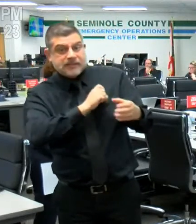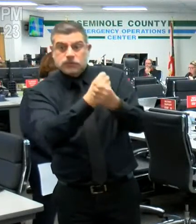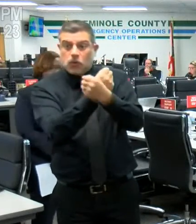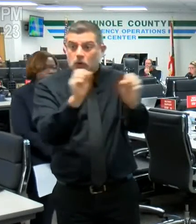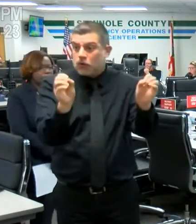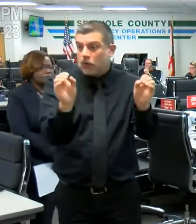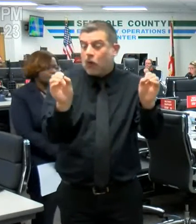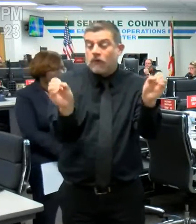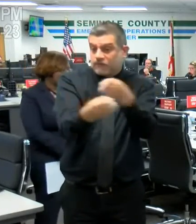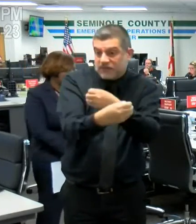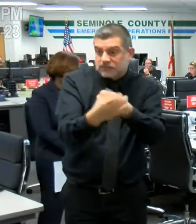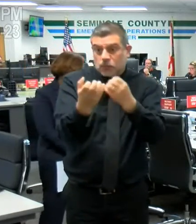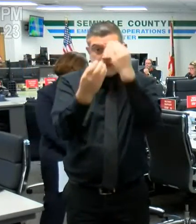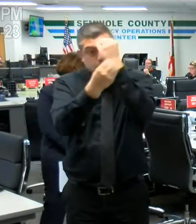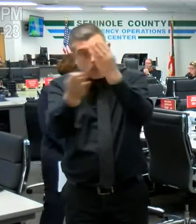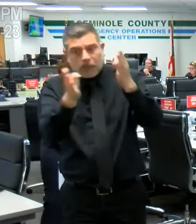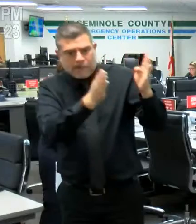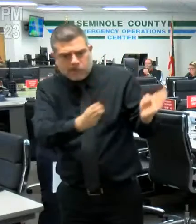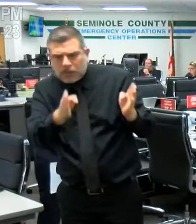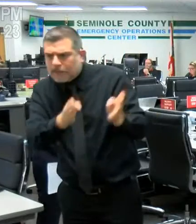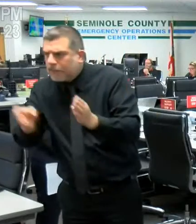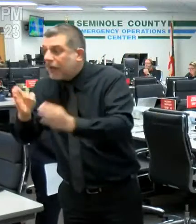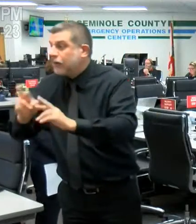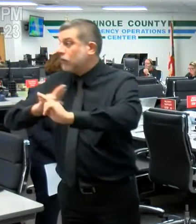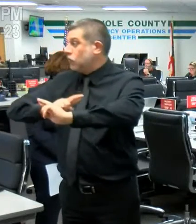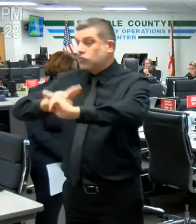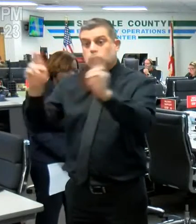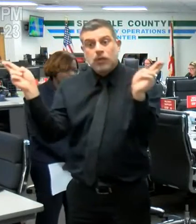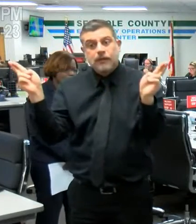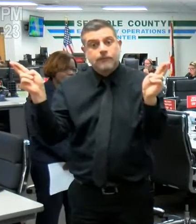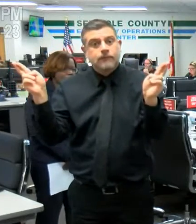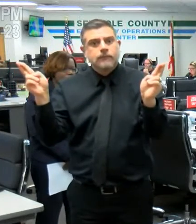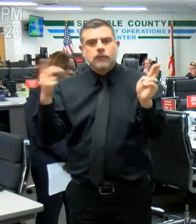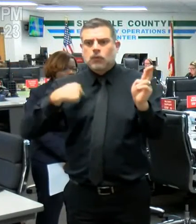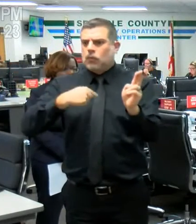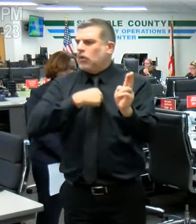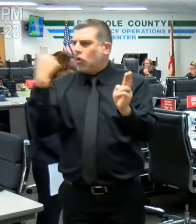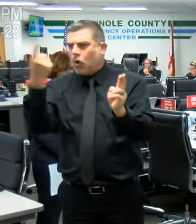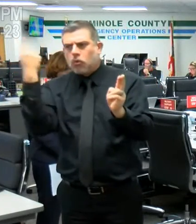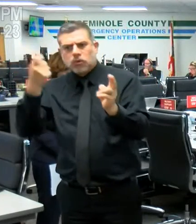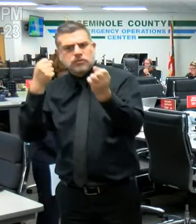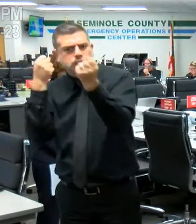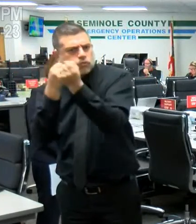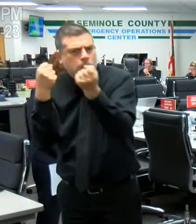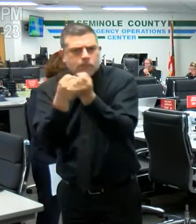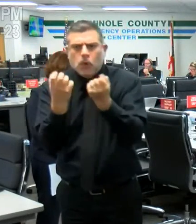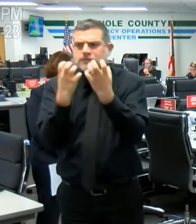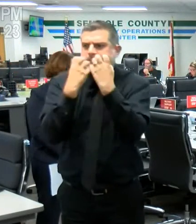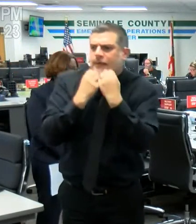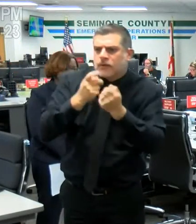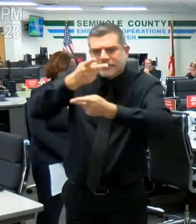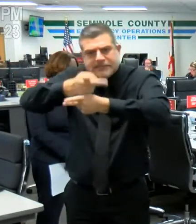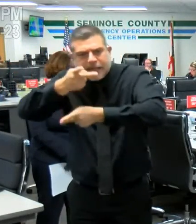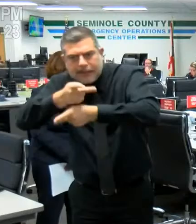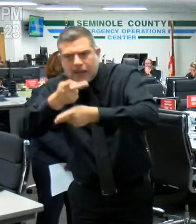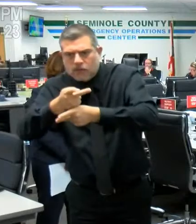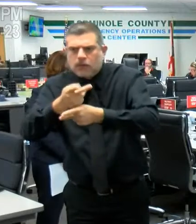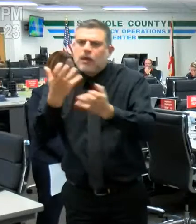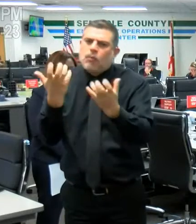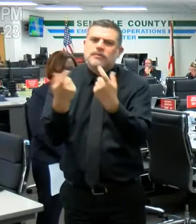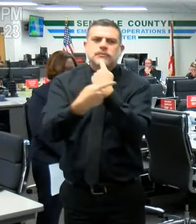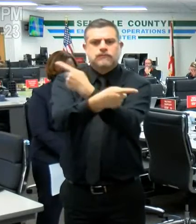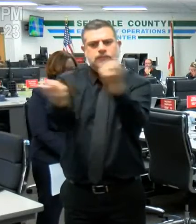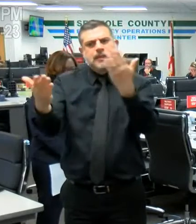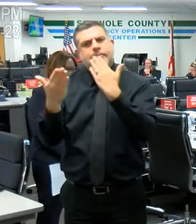and ready. They stand alongside us to respond to anything that is needed. So we want to thank also our law